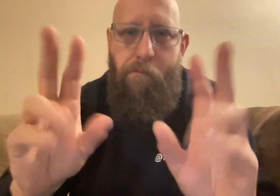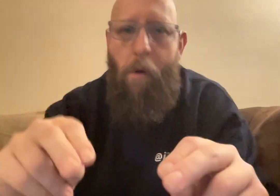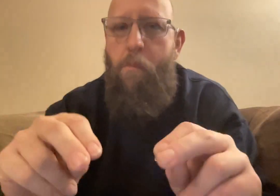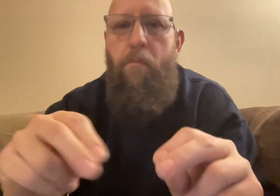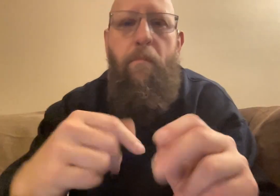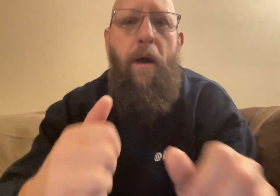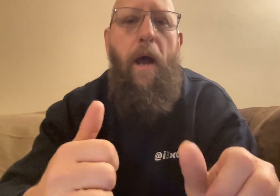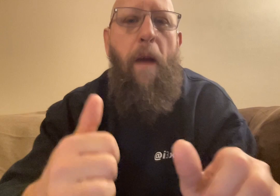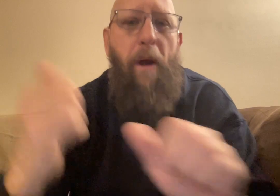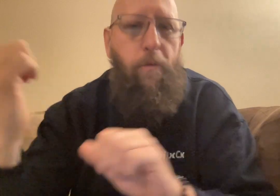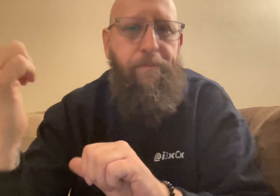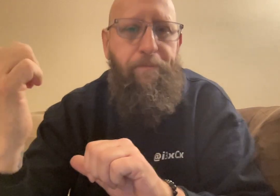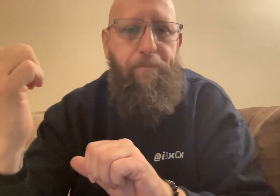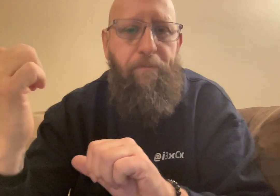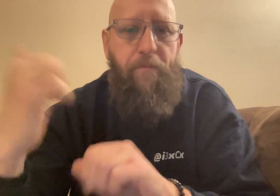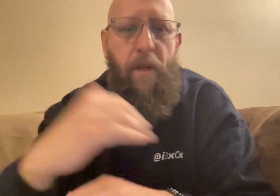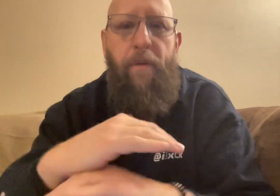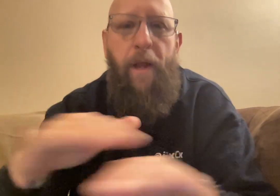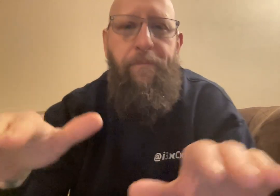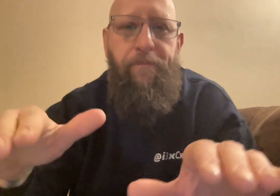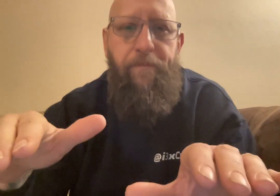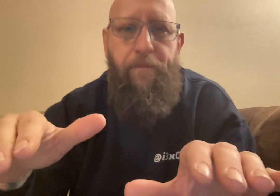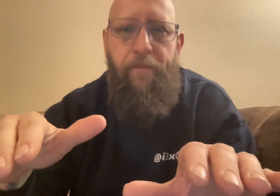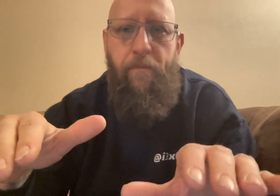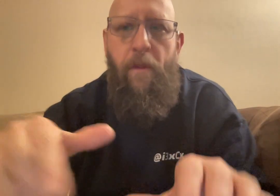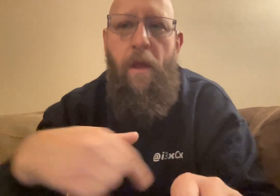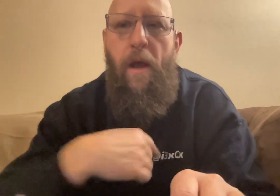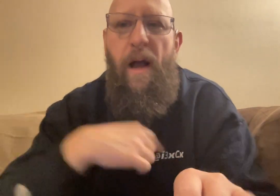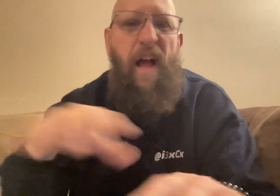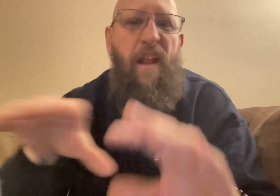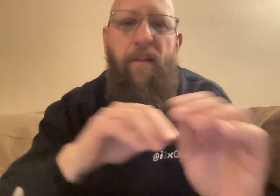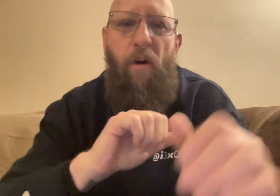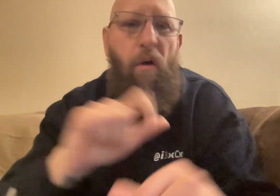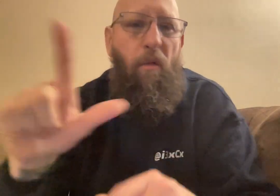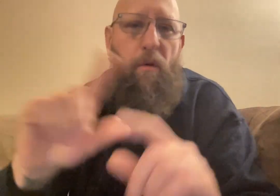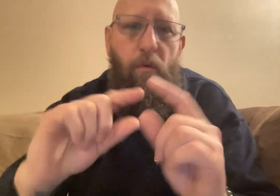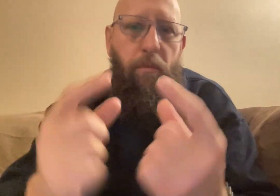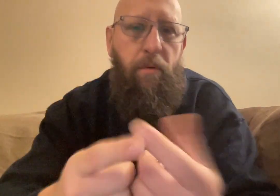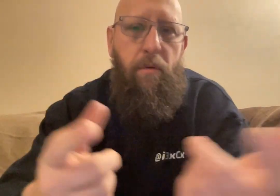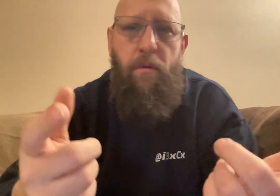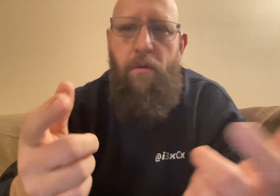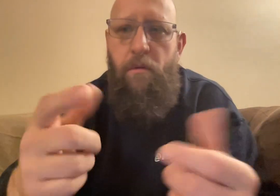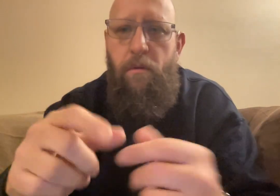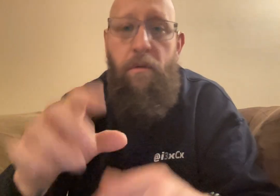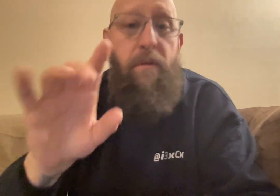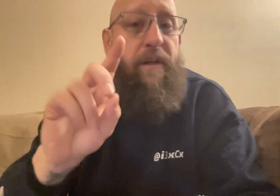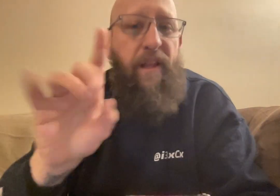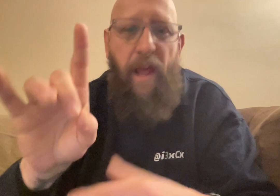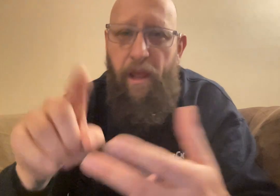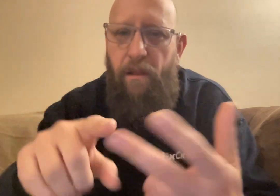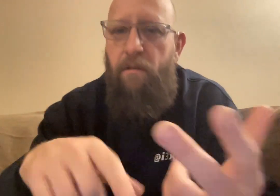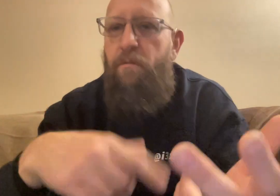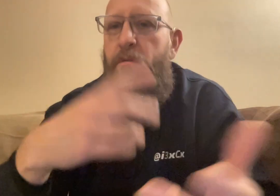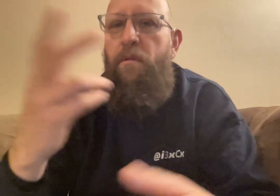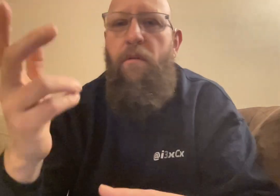No. I'm out. I'm done. I love all the group. DA,